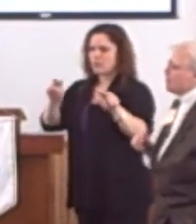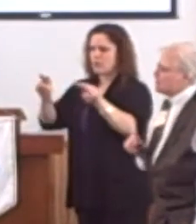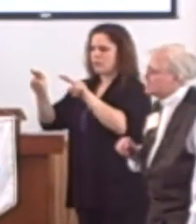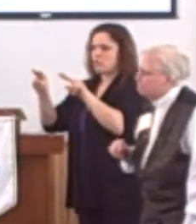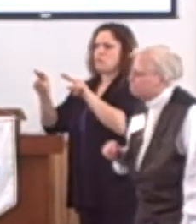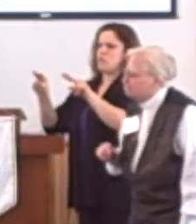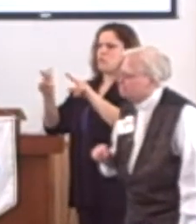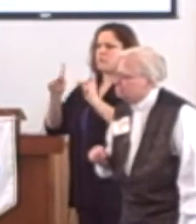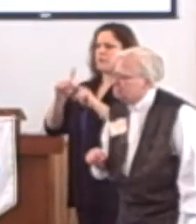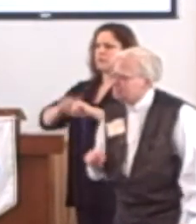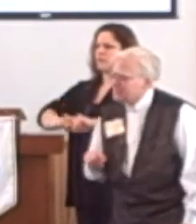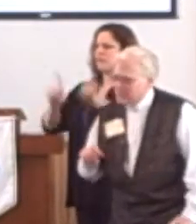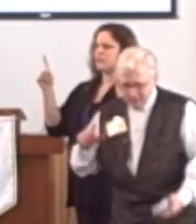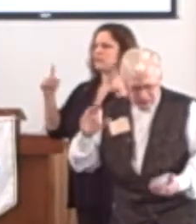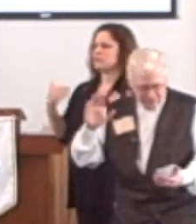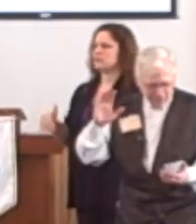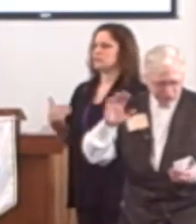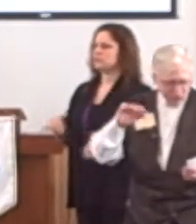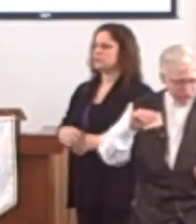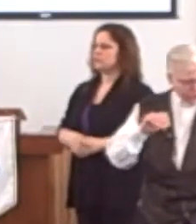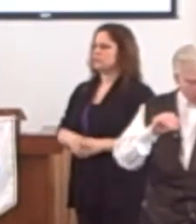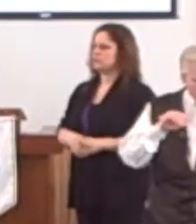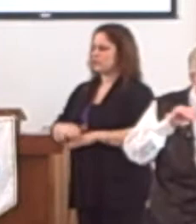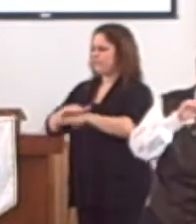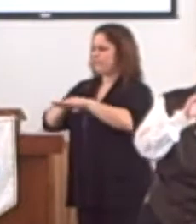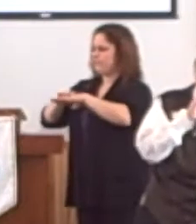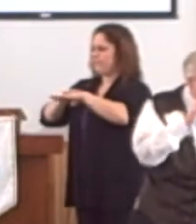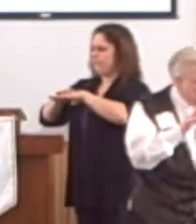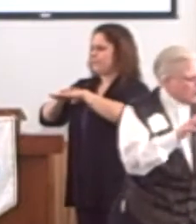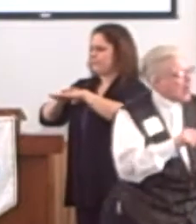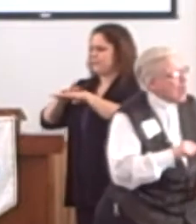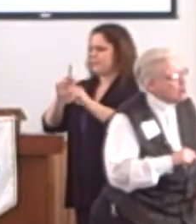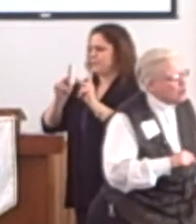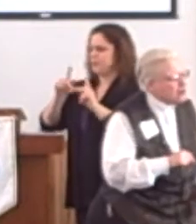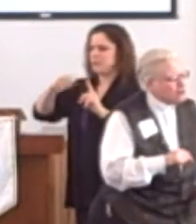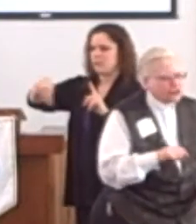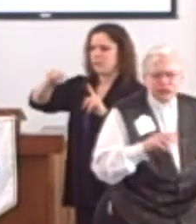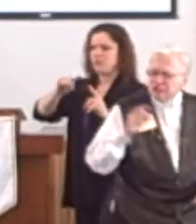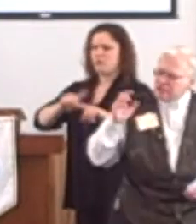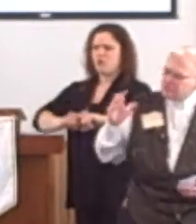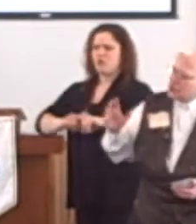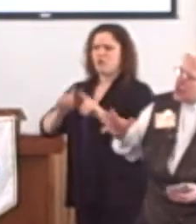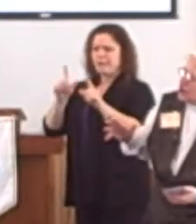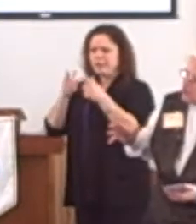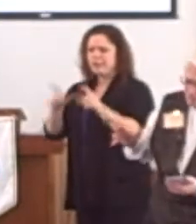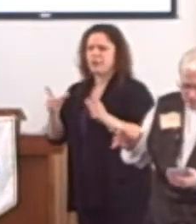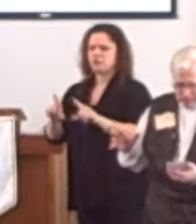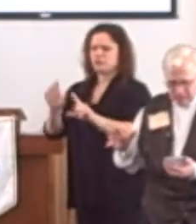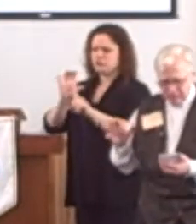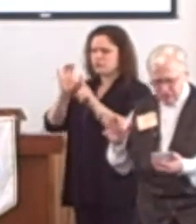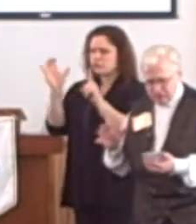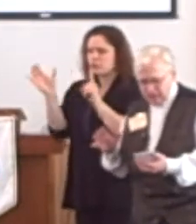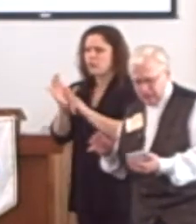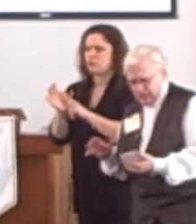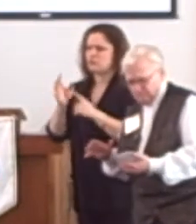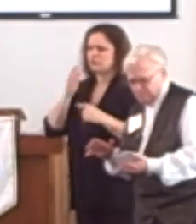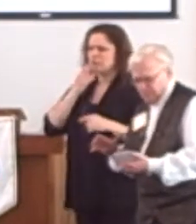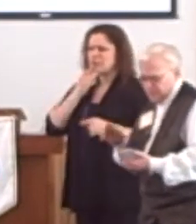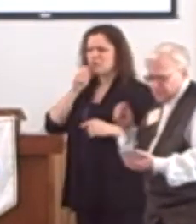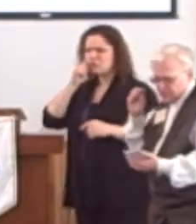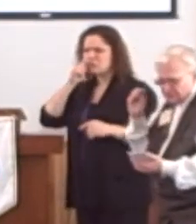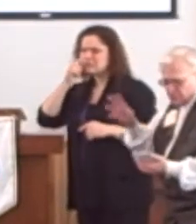were different. Different culture, different language, different color of